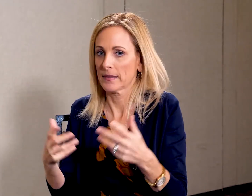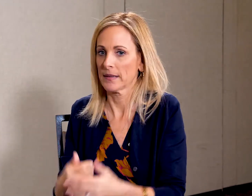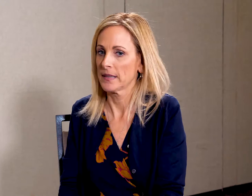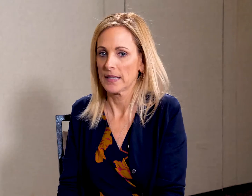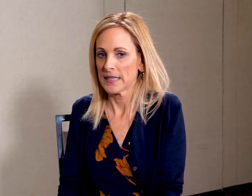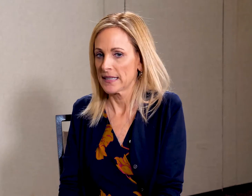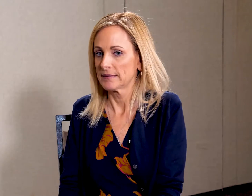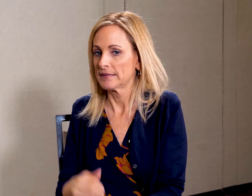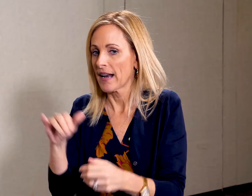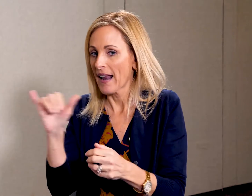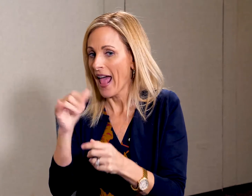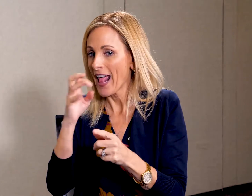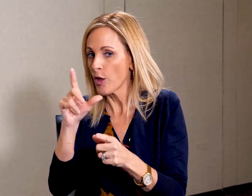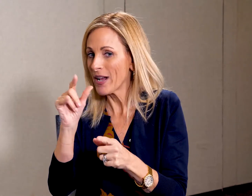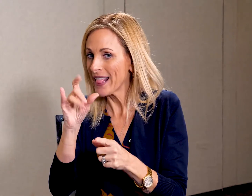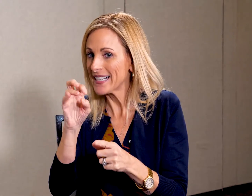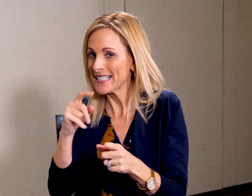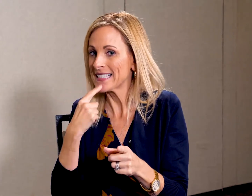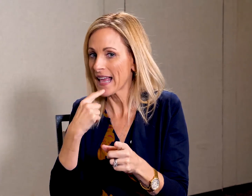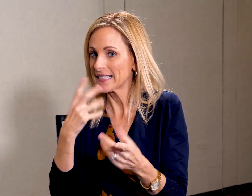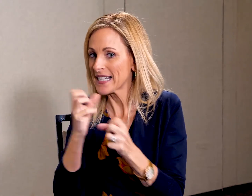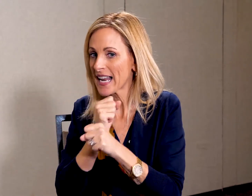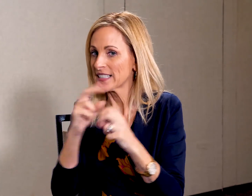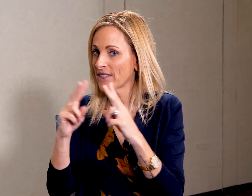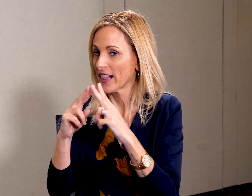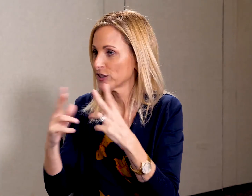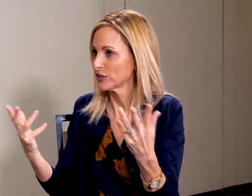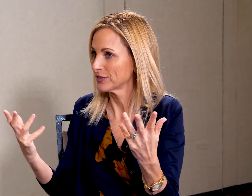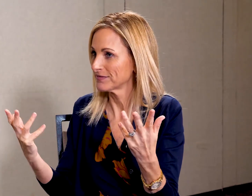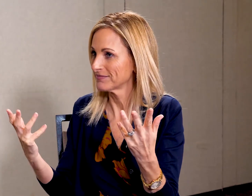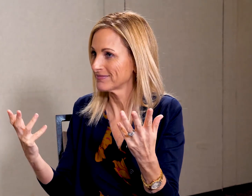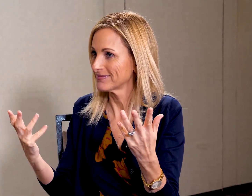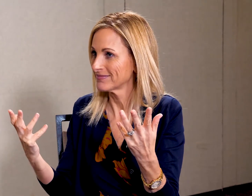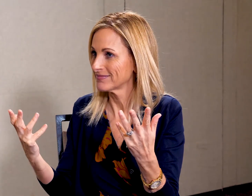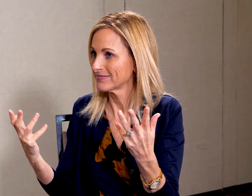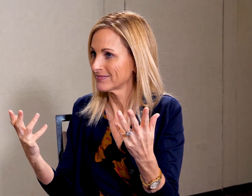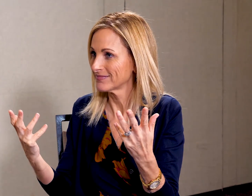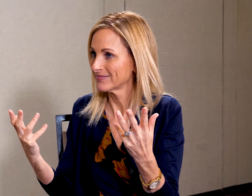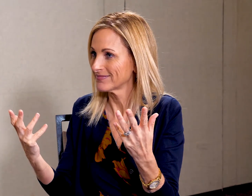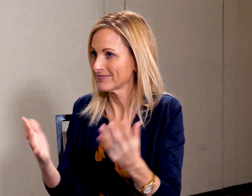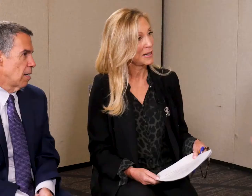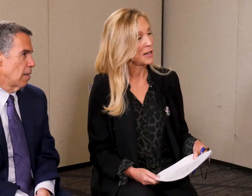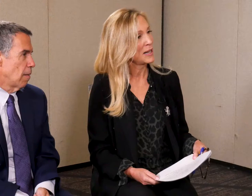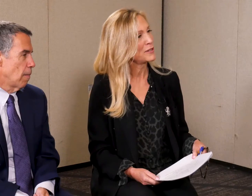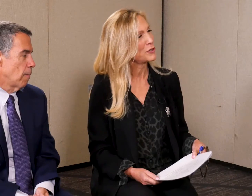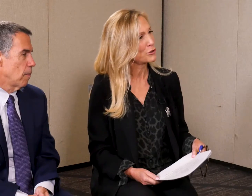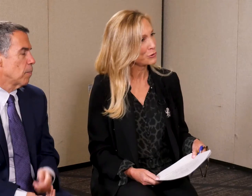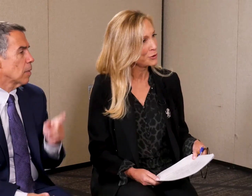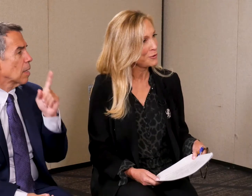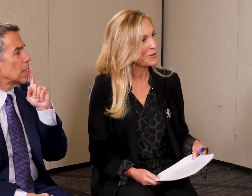things happen. As Hillary Clinton said, it takes a village. It does. Is it true